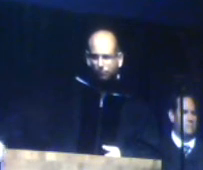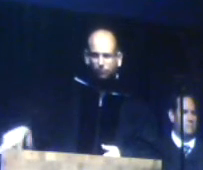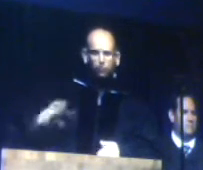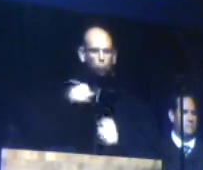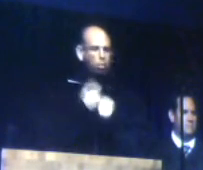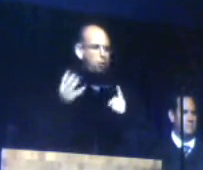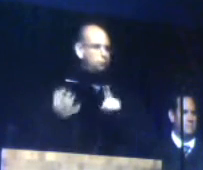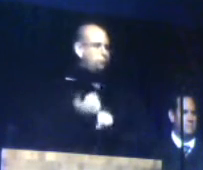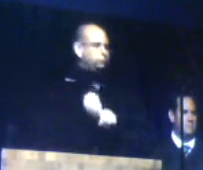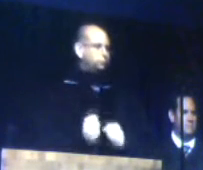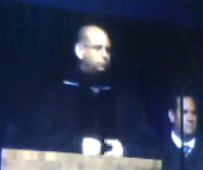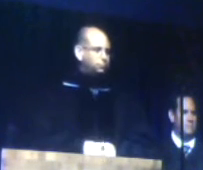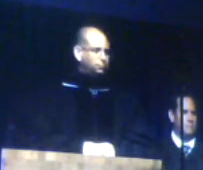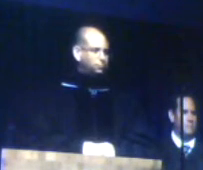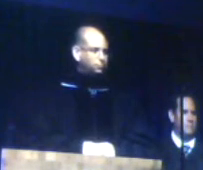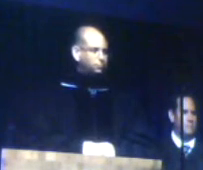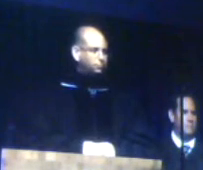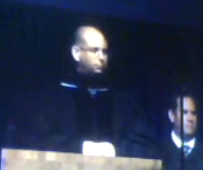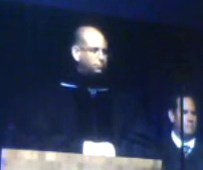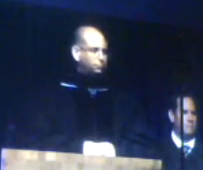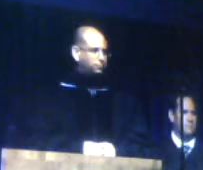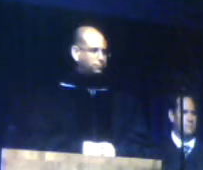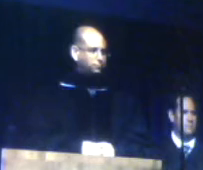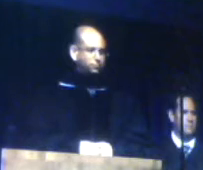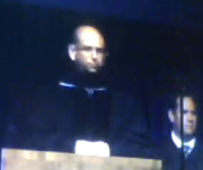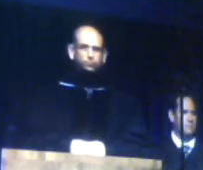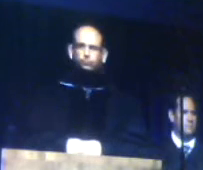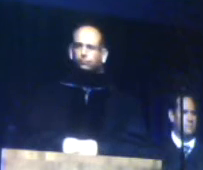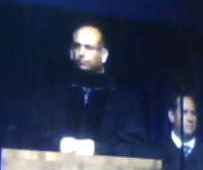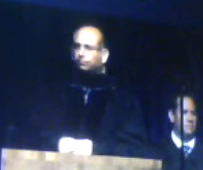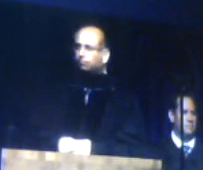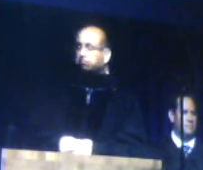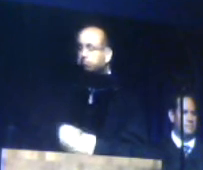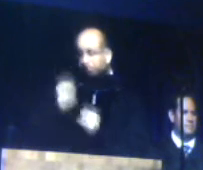and how he could get away with it without getting caught.